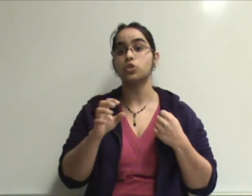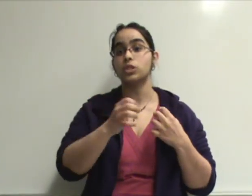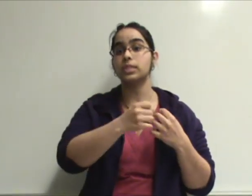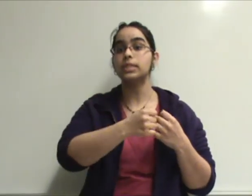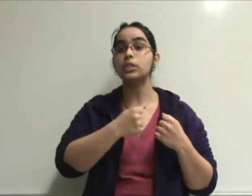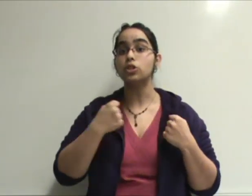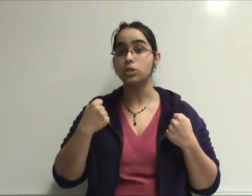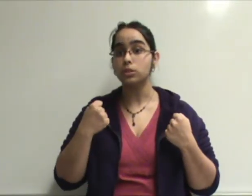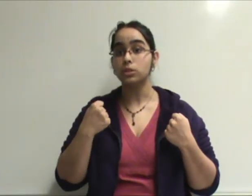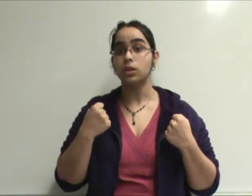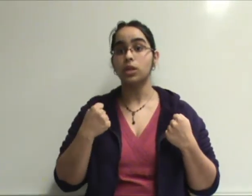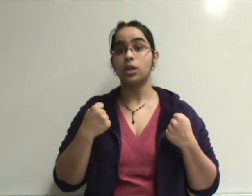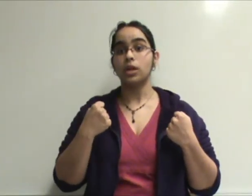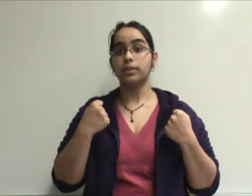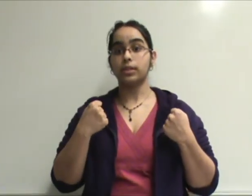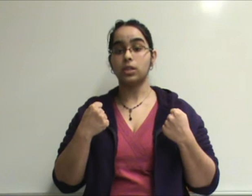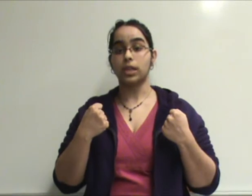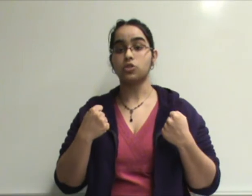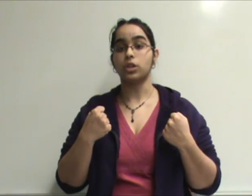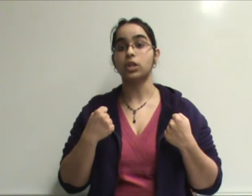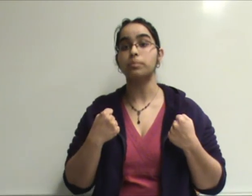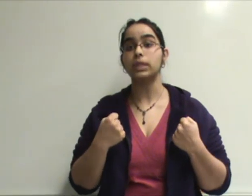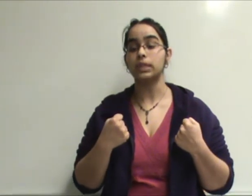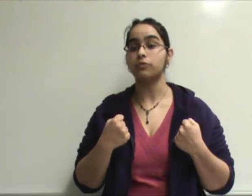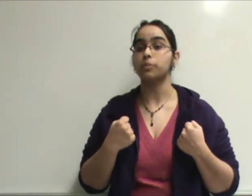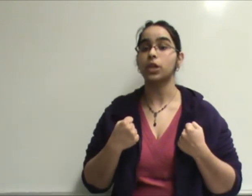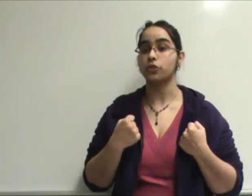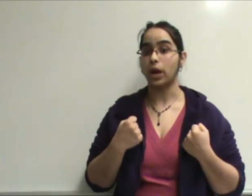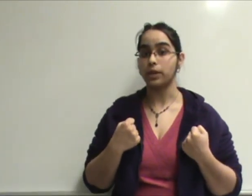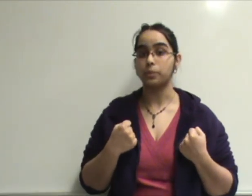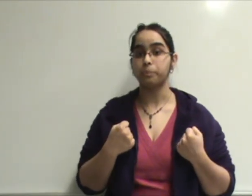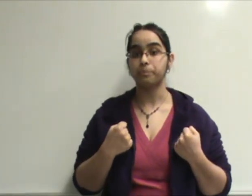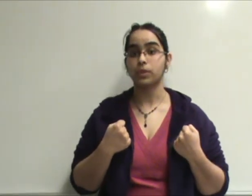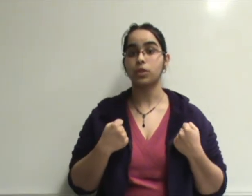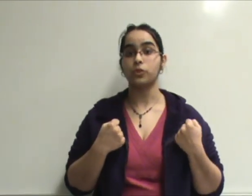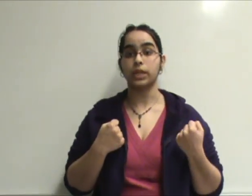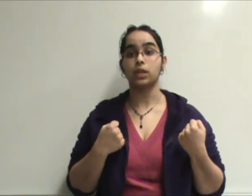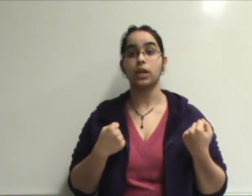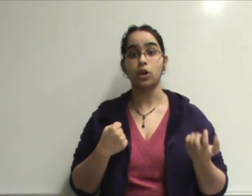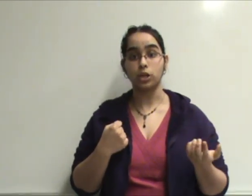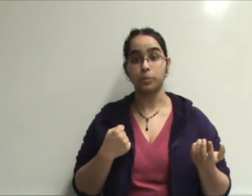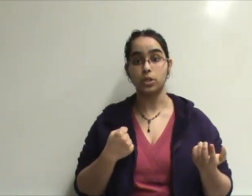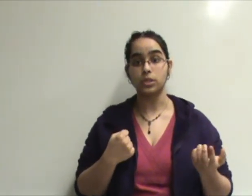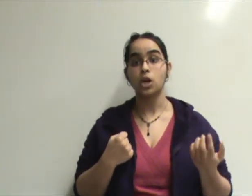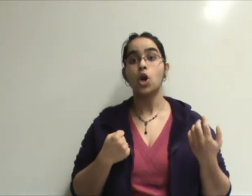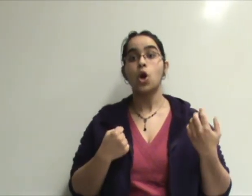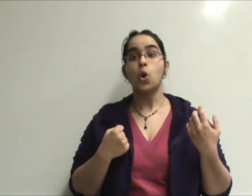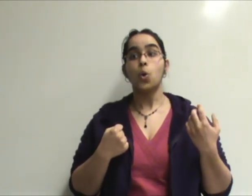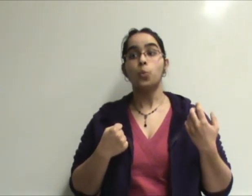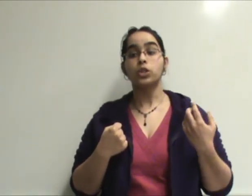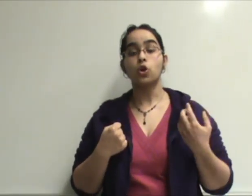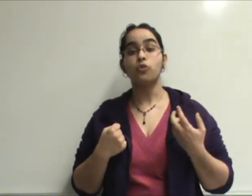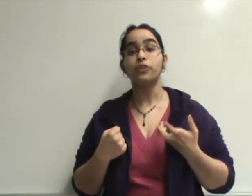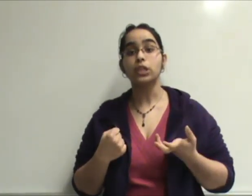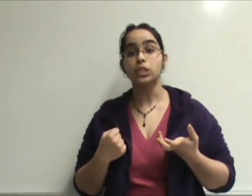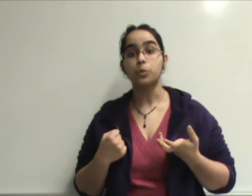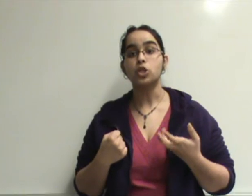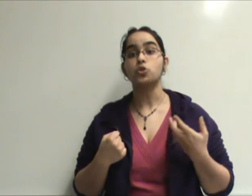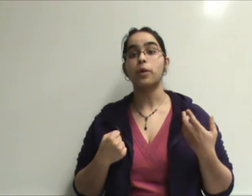just steal the electron completely from the other atom, creating an ionic bond. With a covalent bond, you have